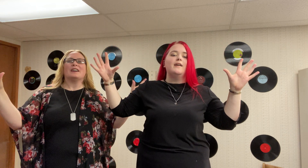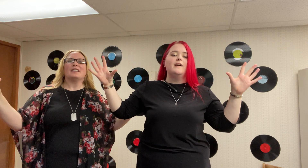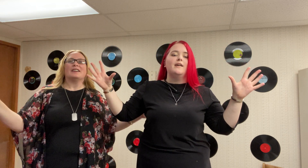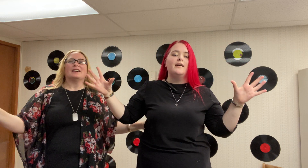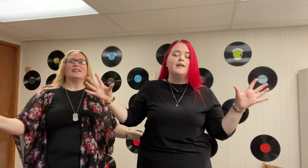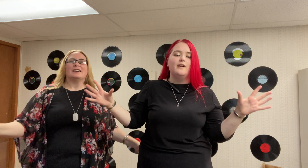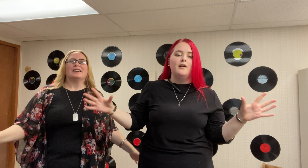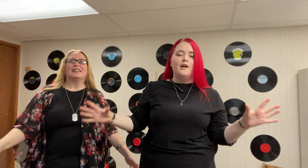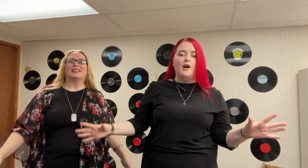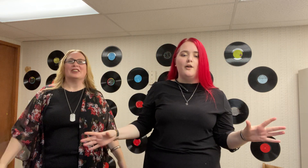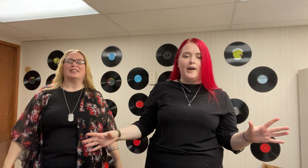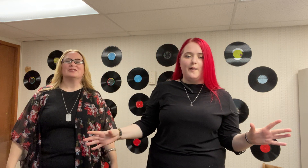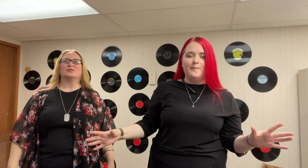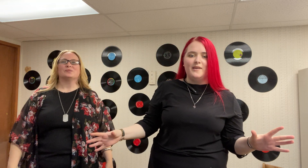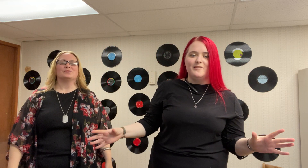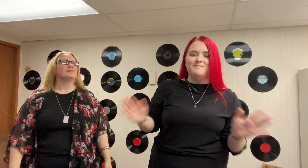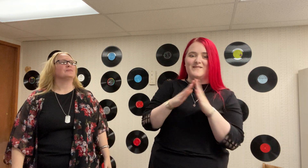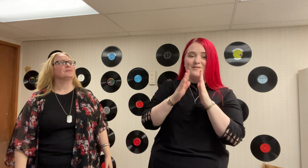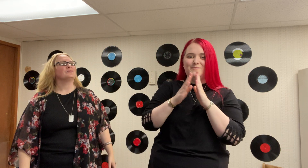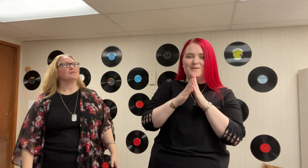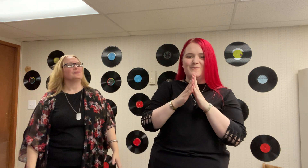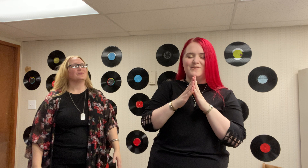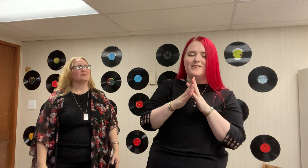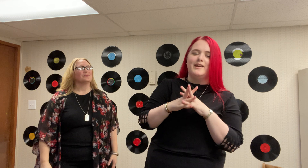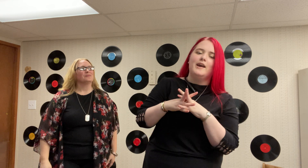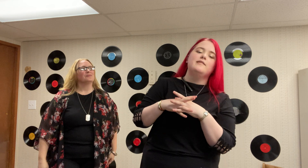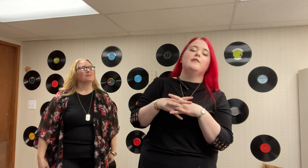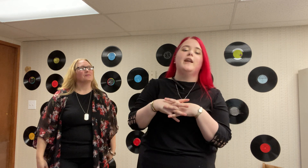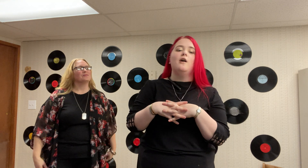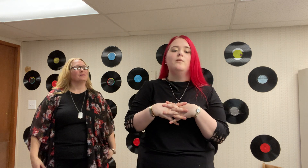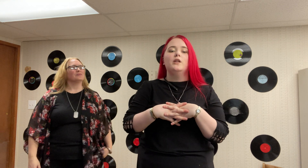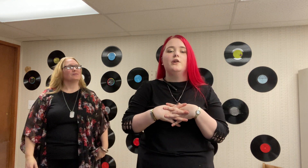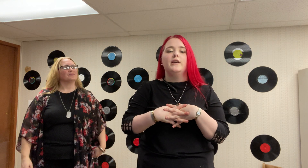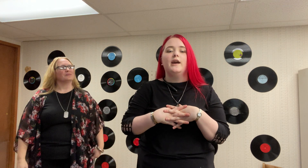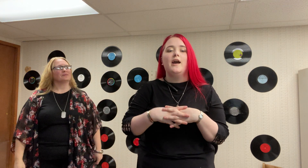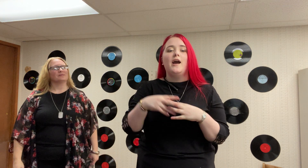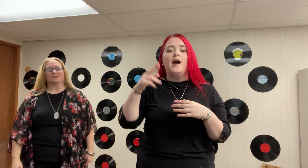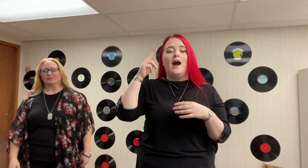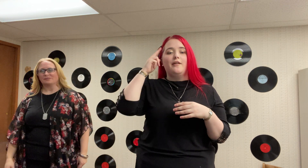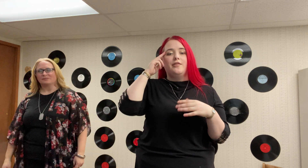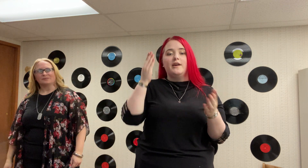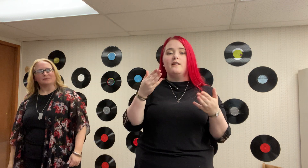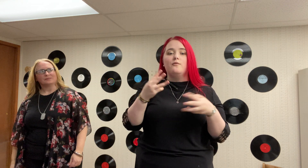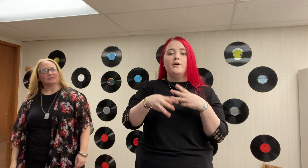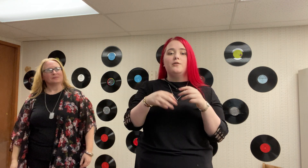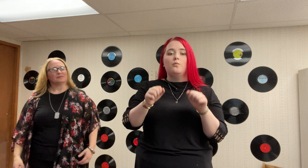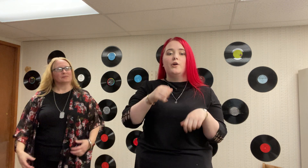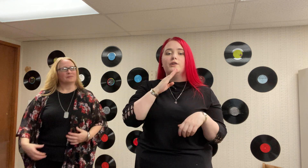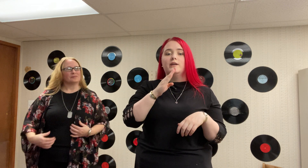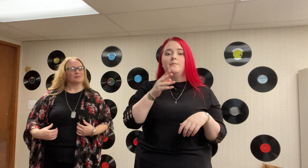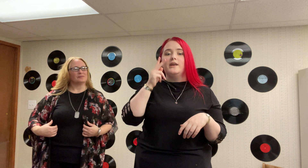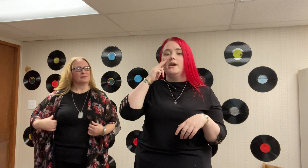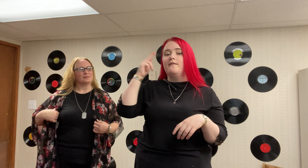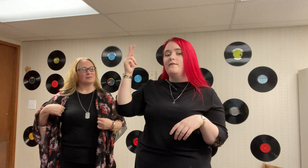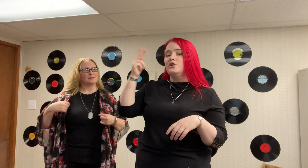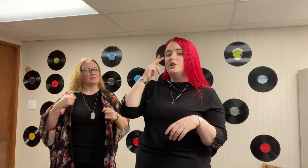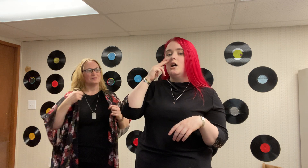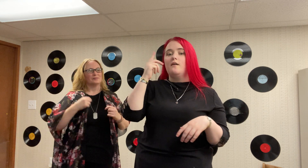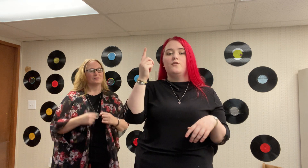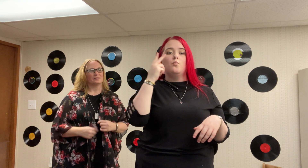awake. Okay, that was beautiful. Okay, so now we're learning, I think of what the world can be, a vision of the one